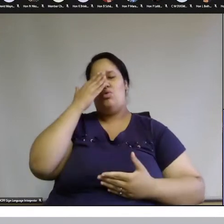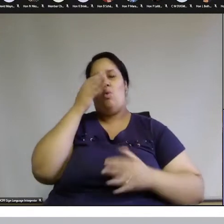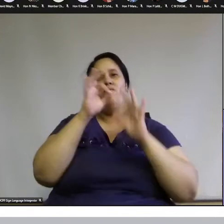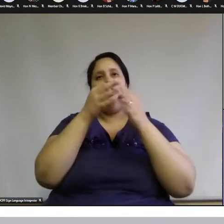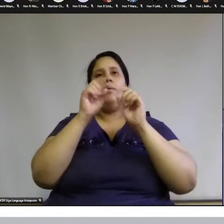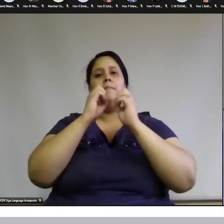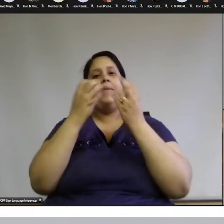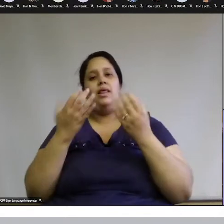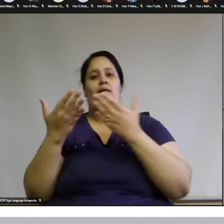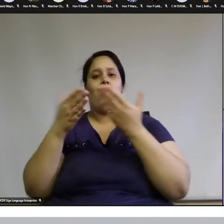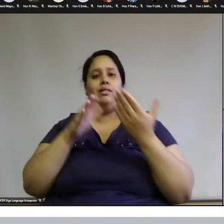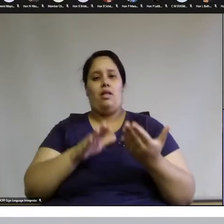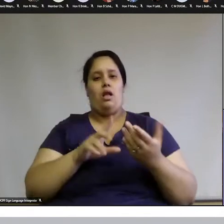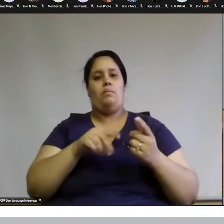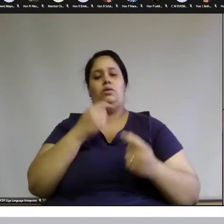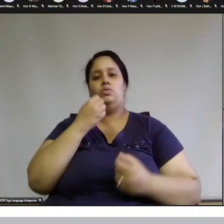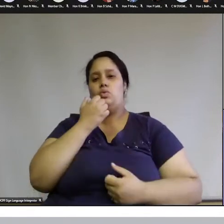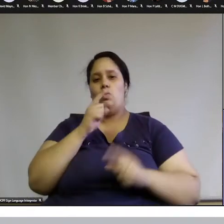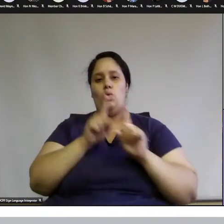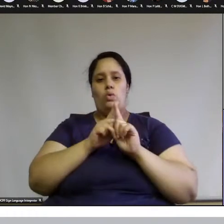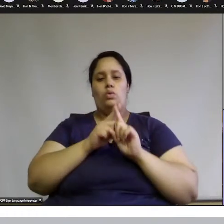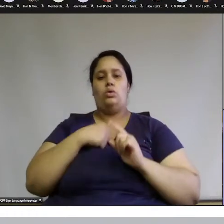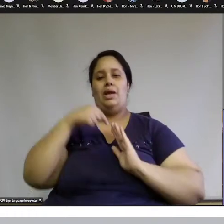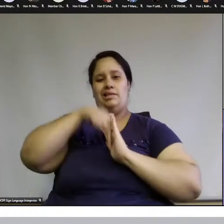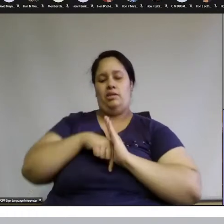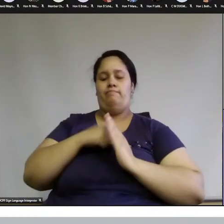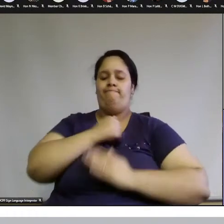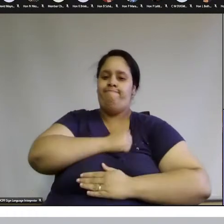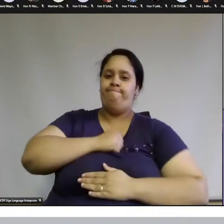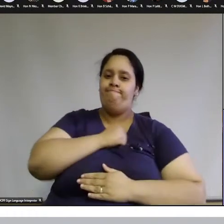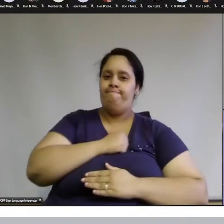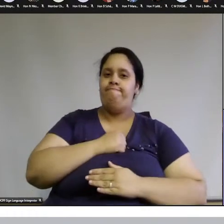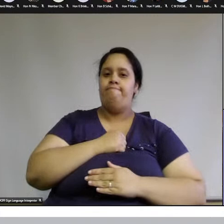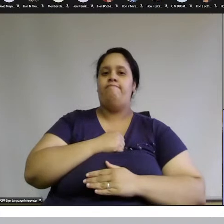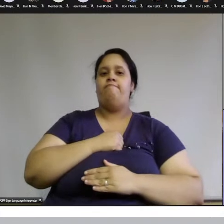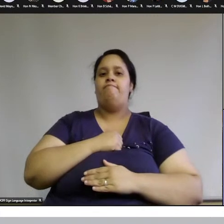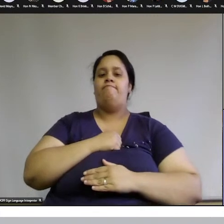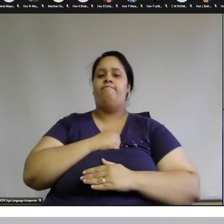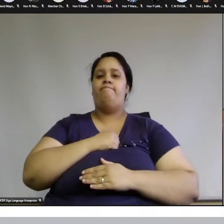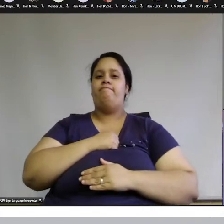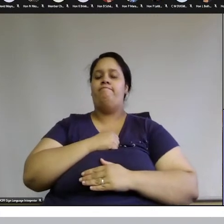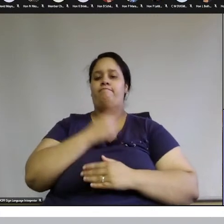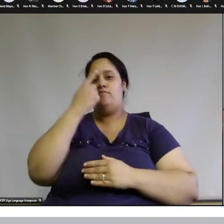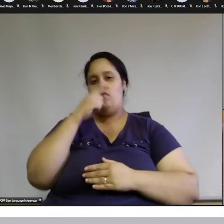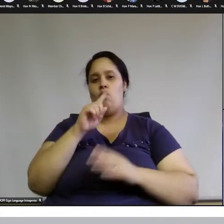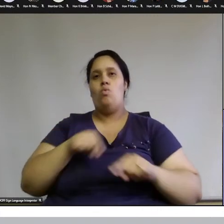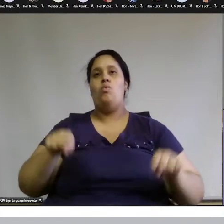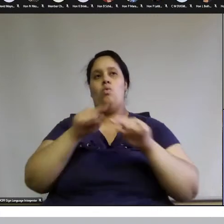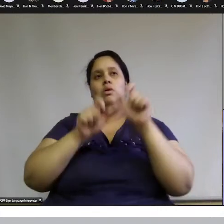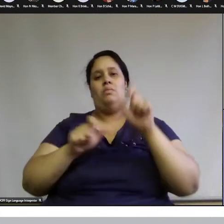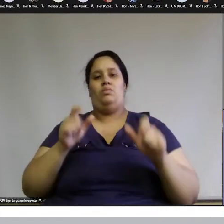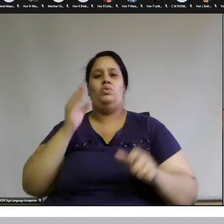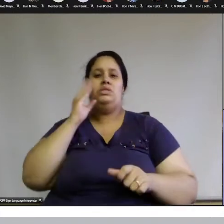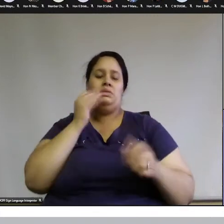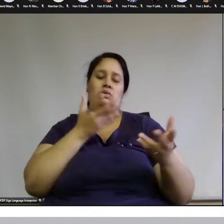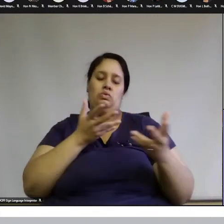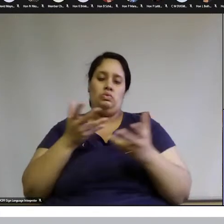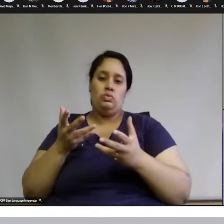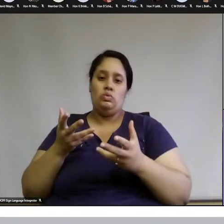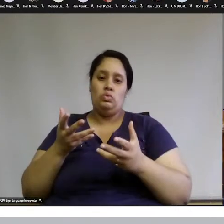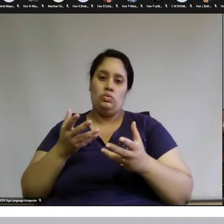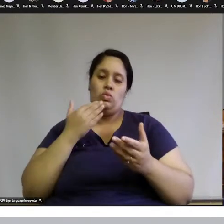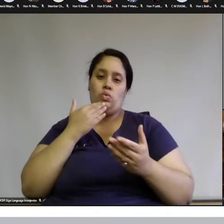wish to extend my deepest sympathy and my heartfelt condolences to all of those who have